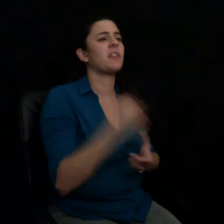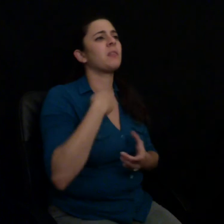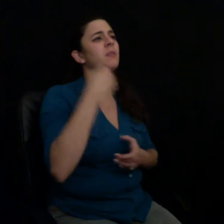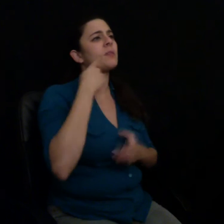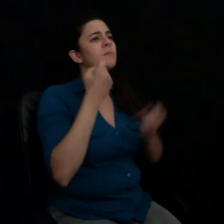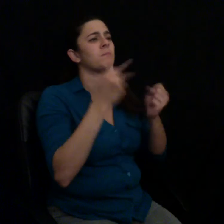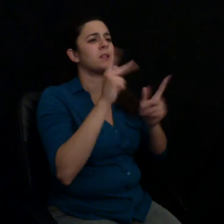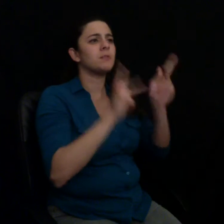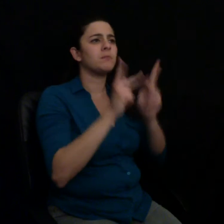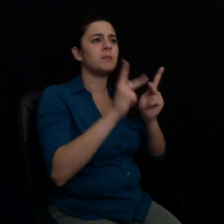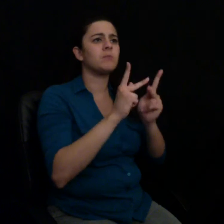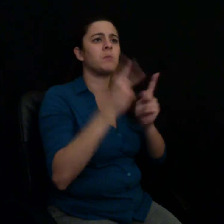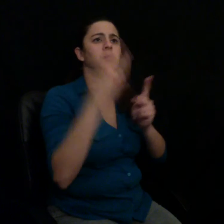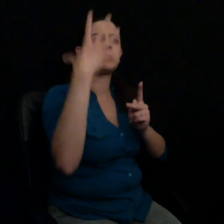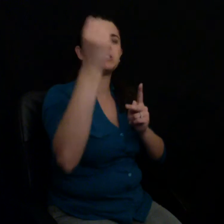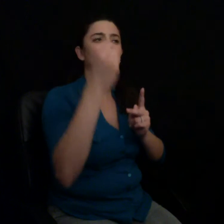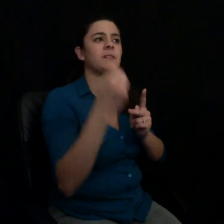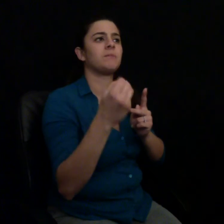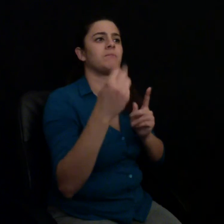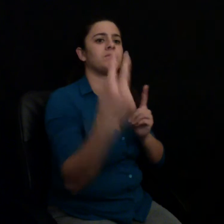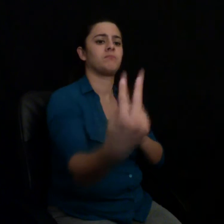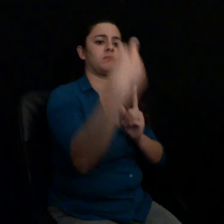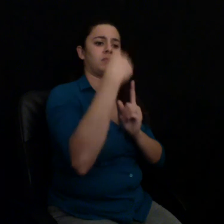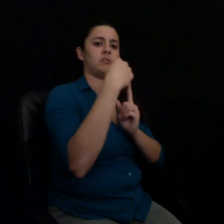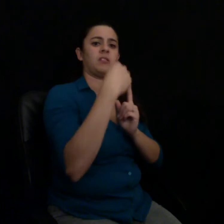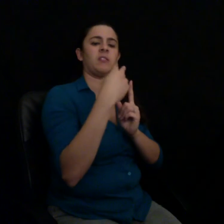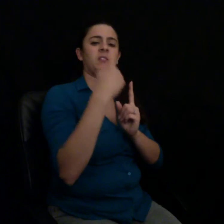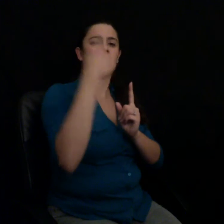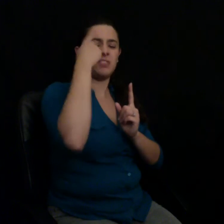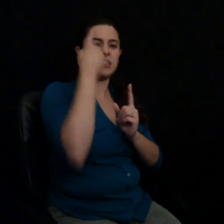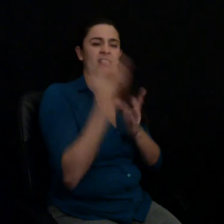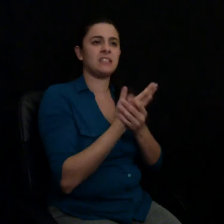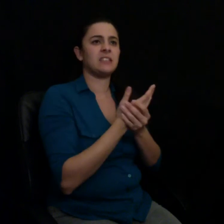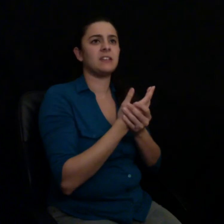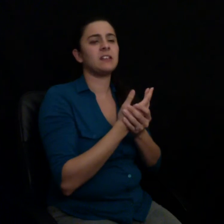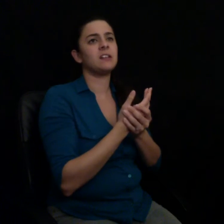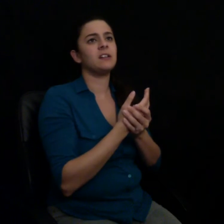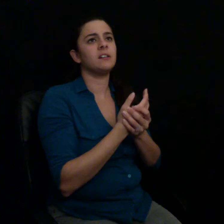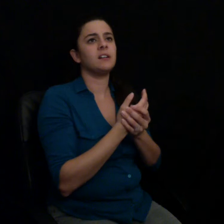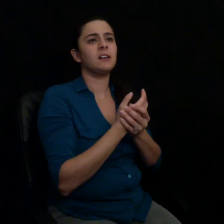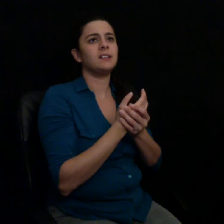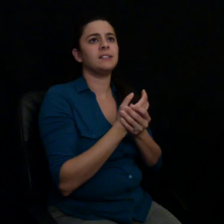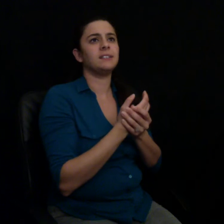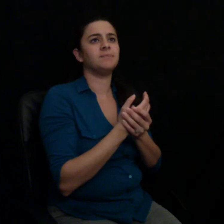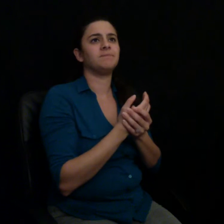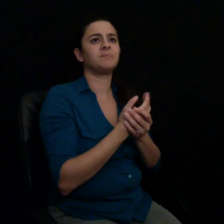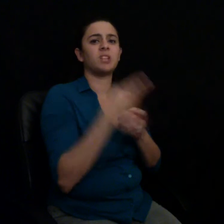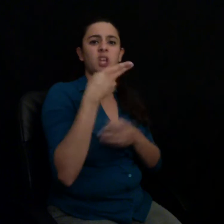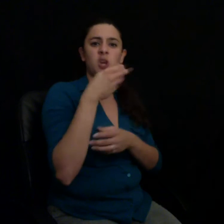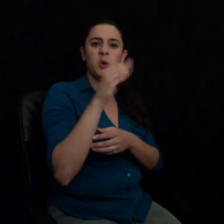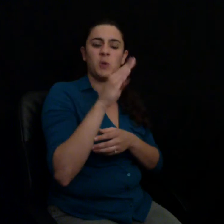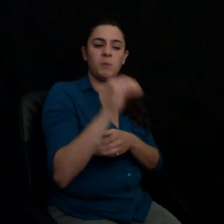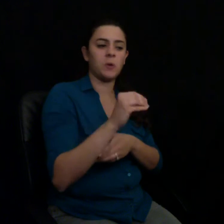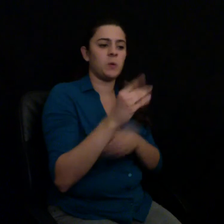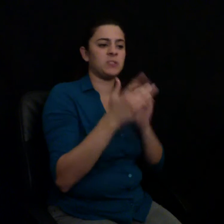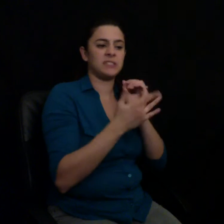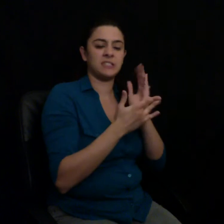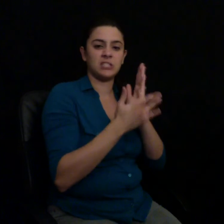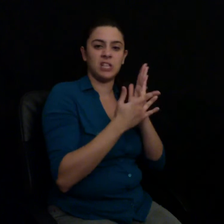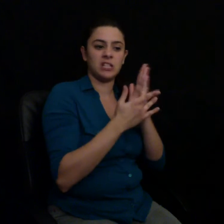anti-society, as if we're like trying to completely escape what we consider civilization or whatever. That's